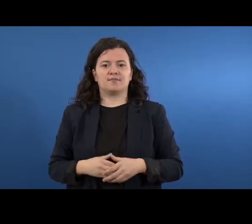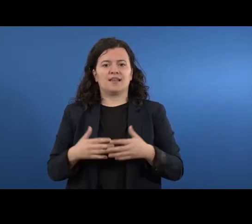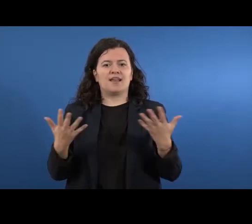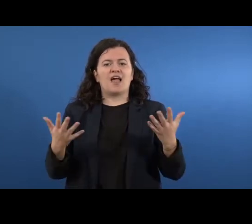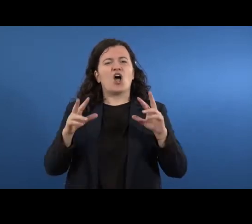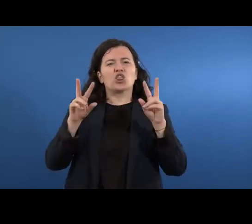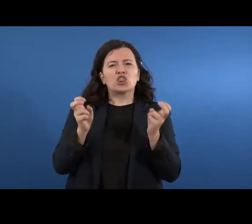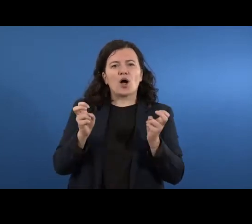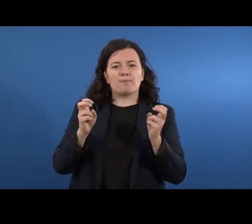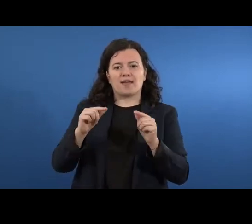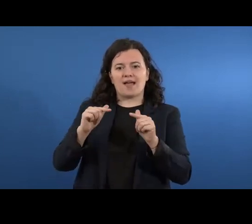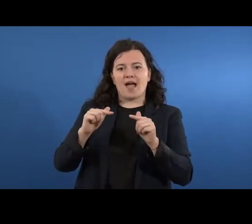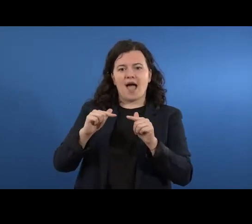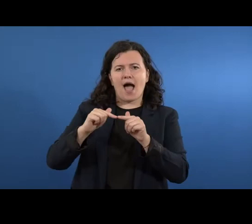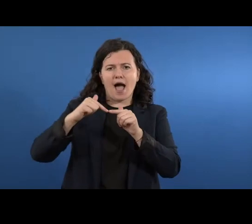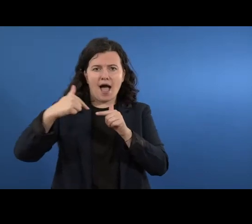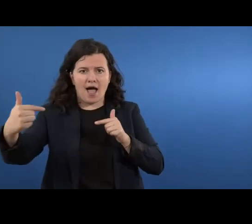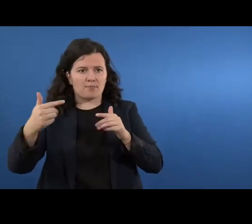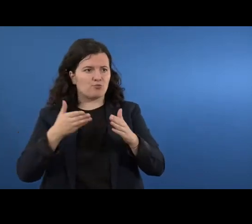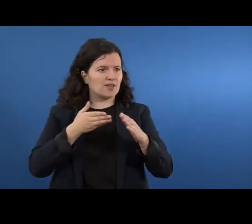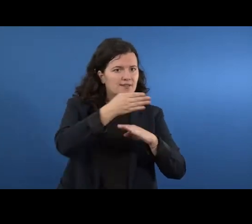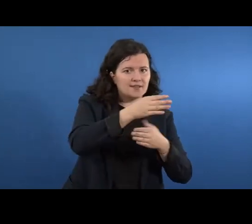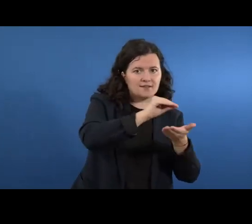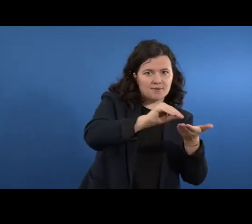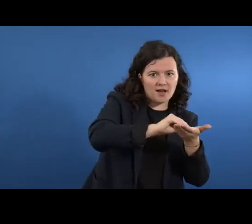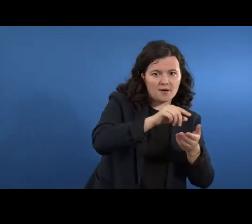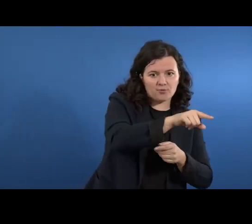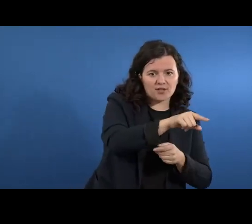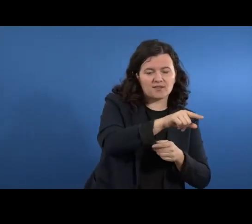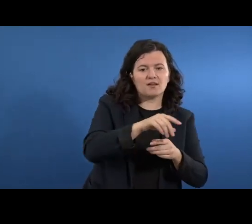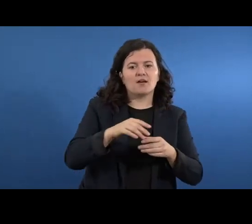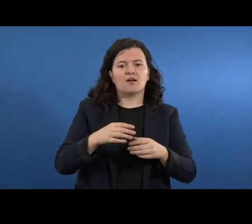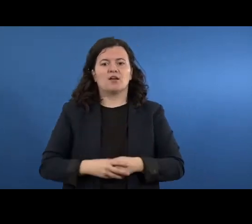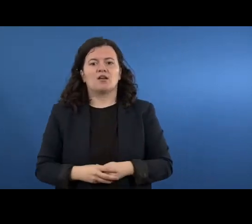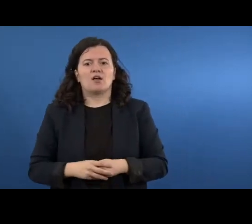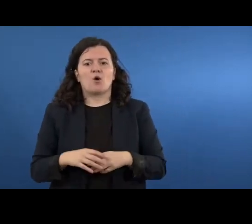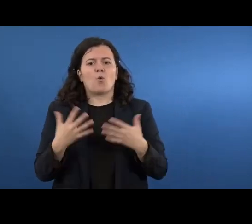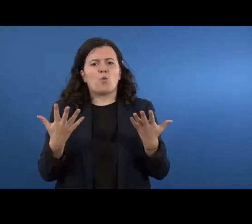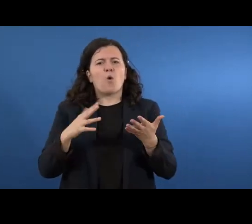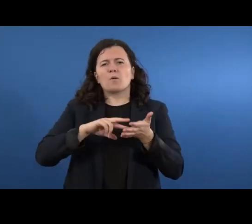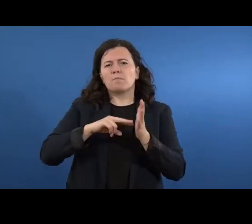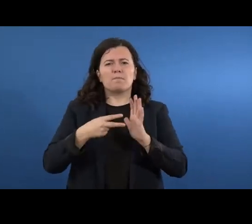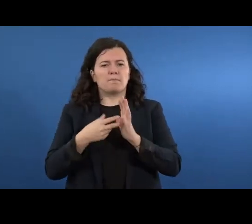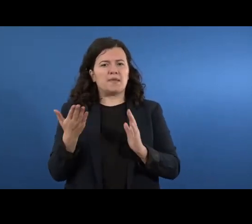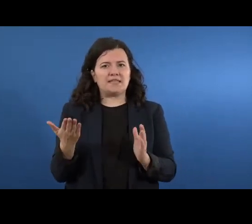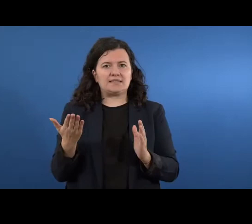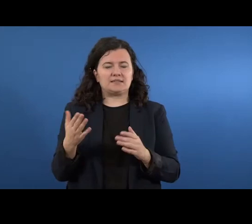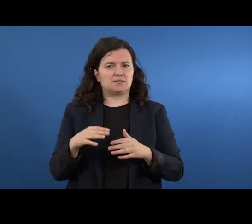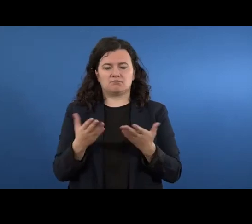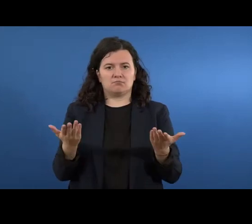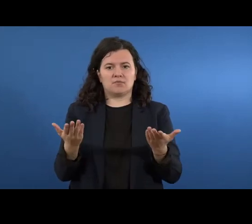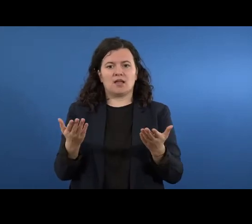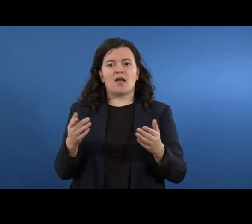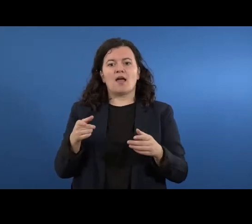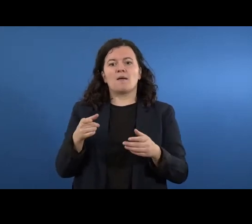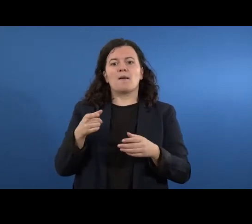about my thoughts on that. So when I'm saying hybrid positioning, you need to be looking at an